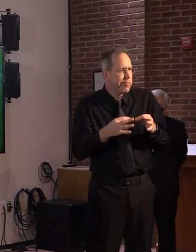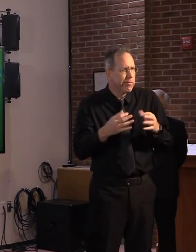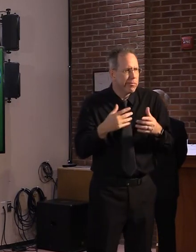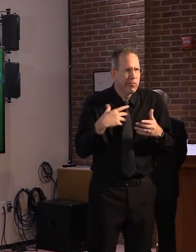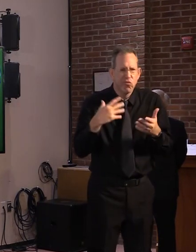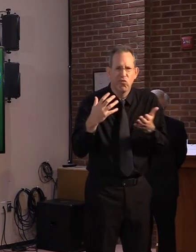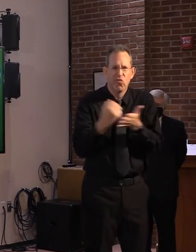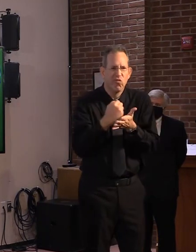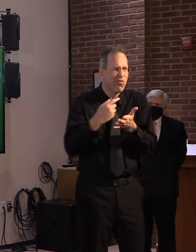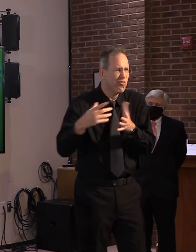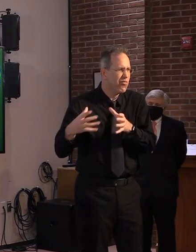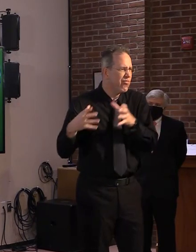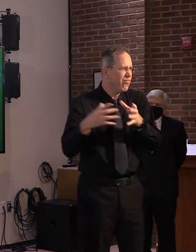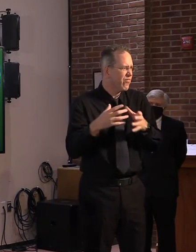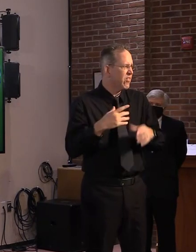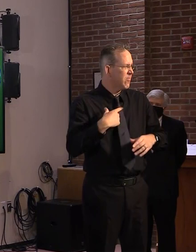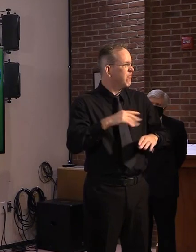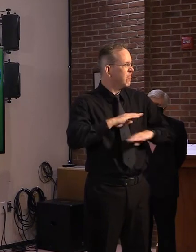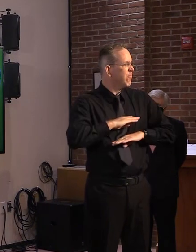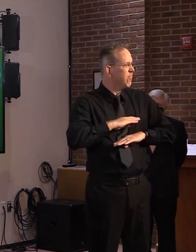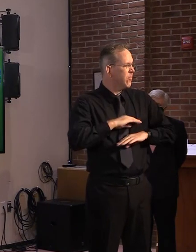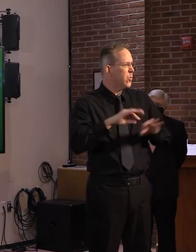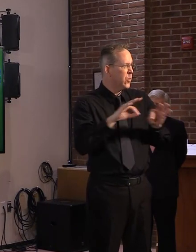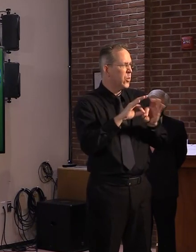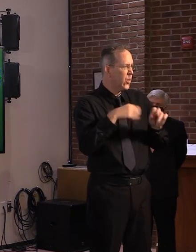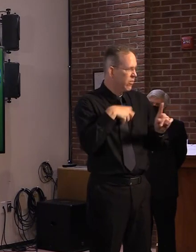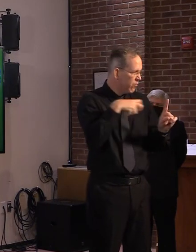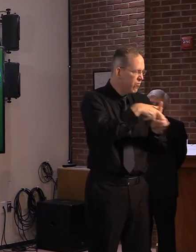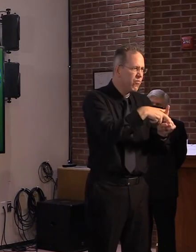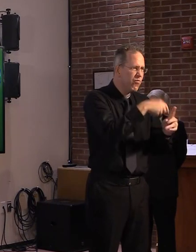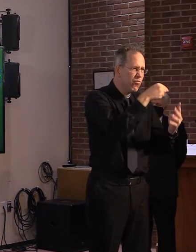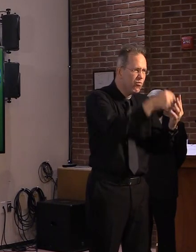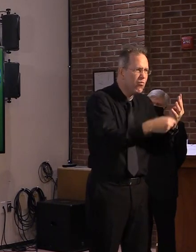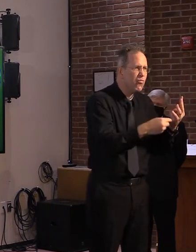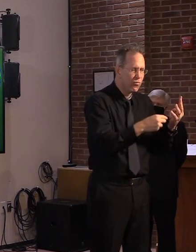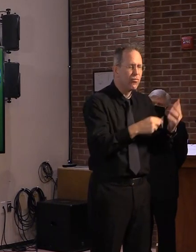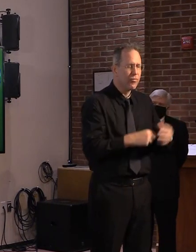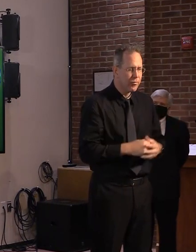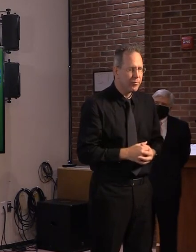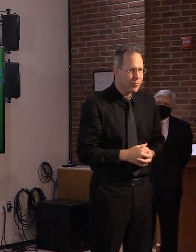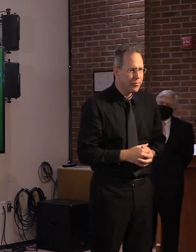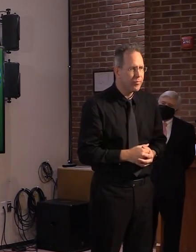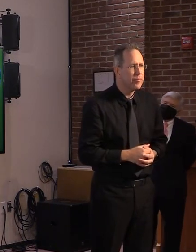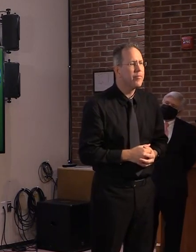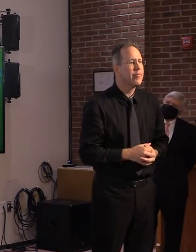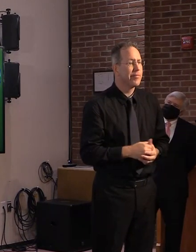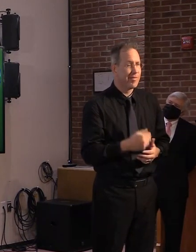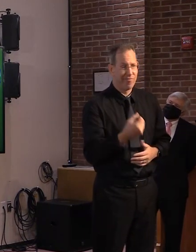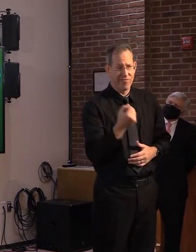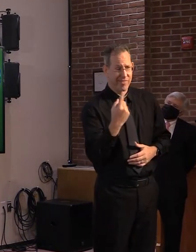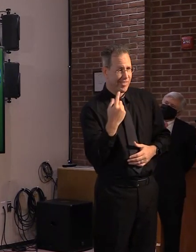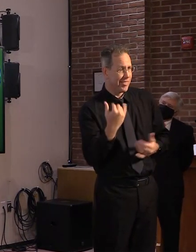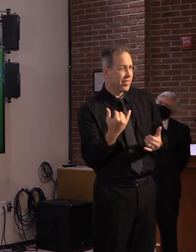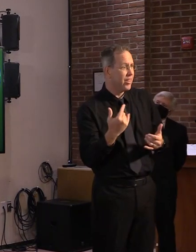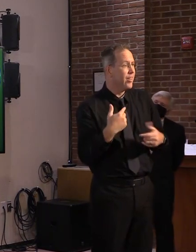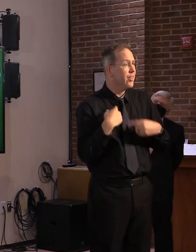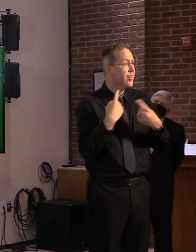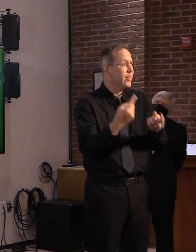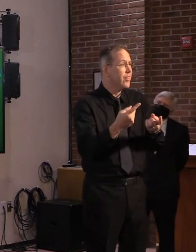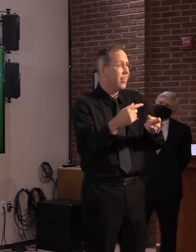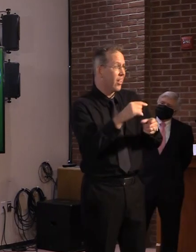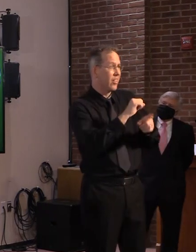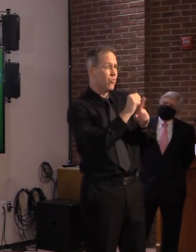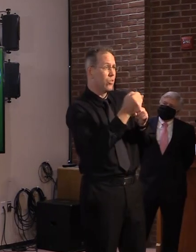that exercise. And as Winooski has evolved, it's probably involved maybe